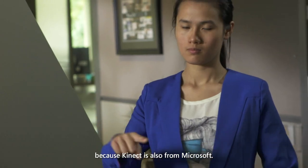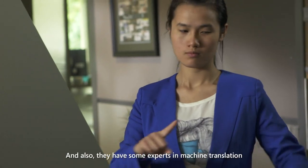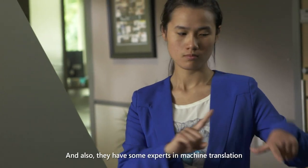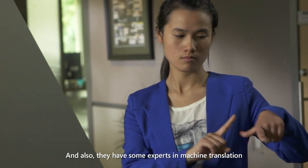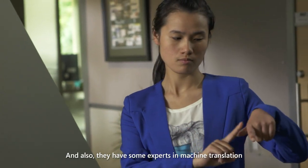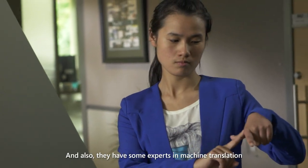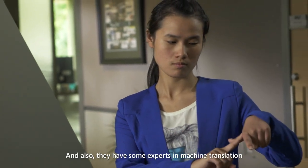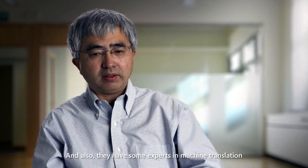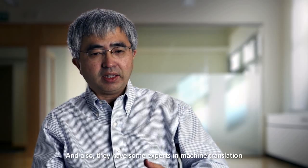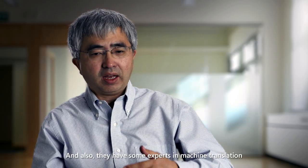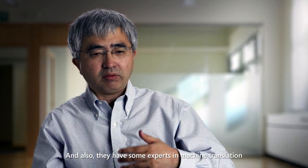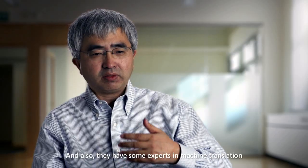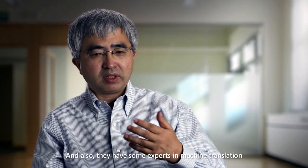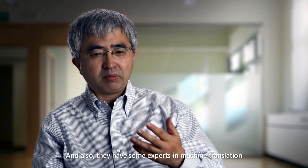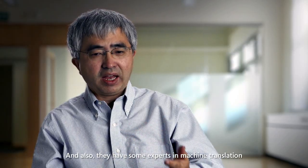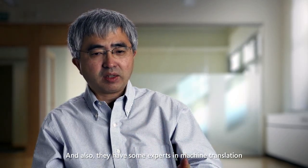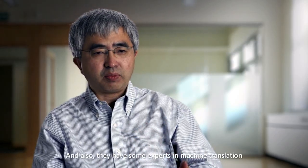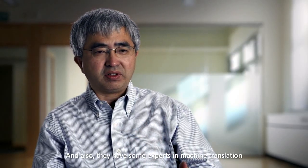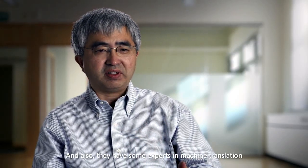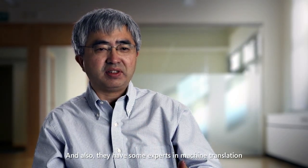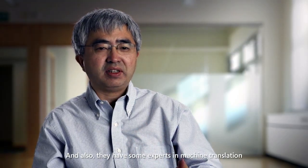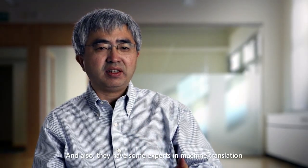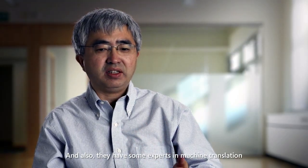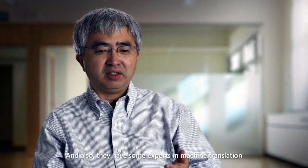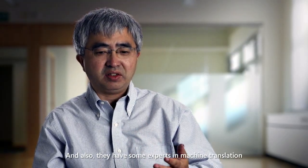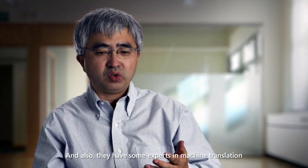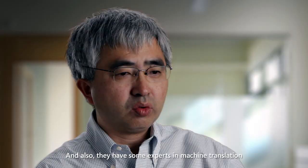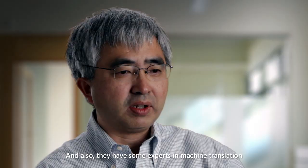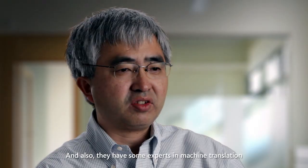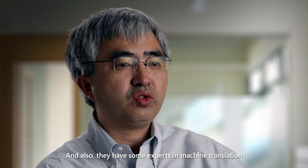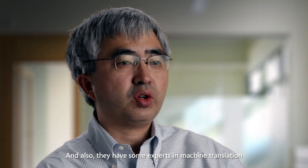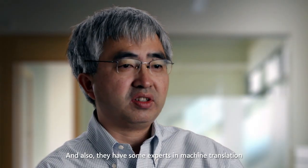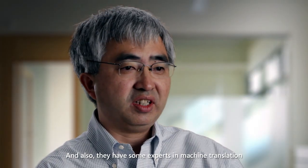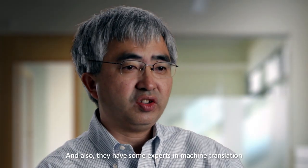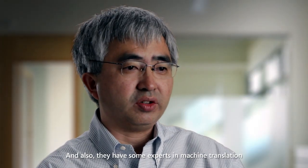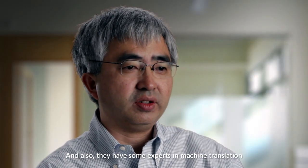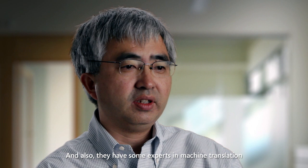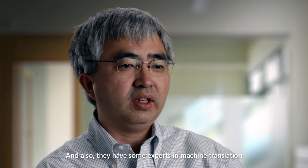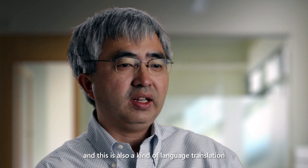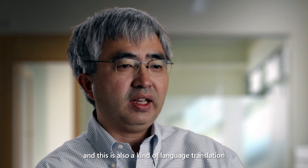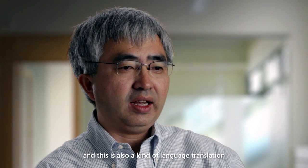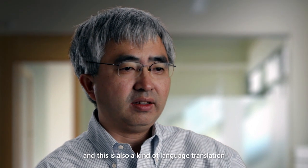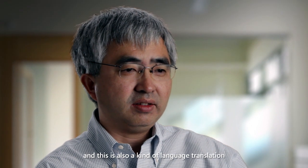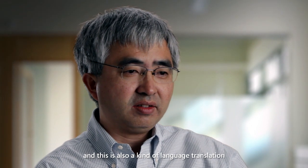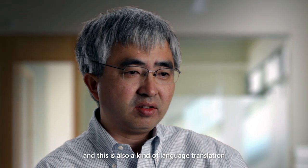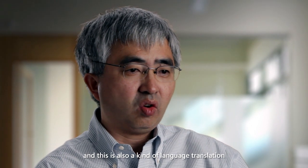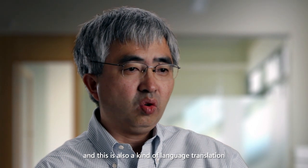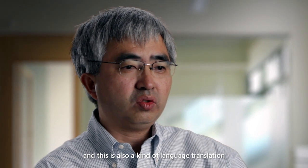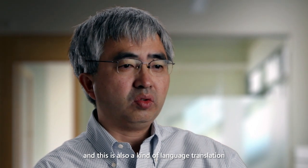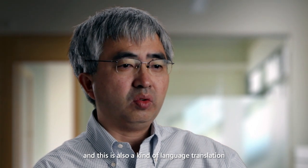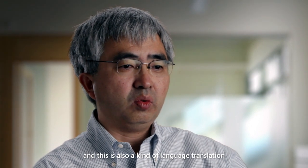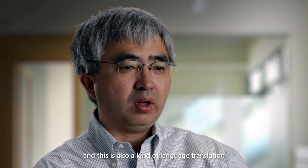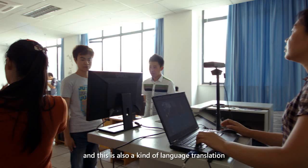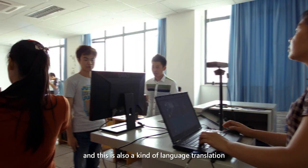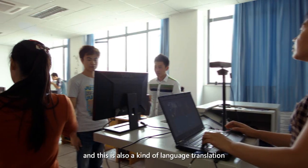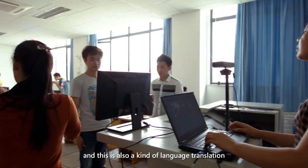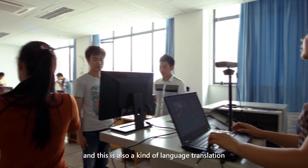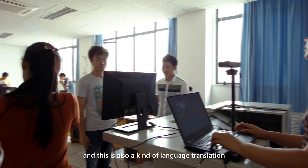And also they have some experts in machine translation. And this is also a kind of